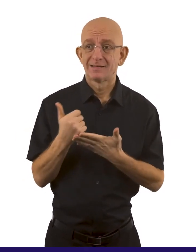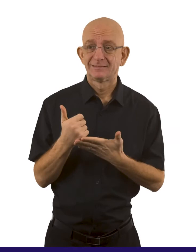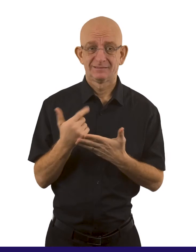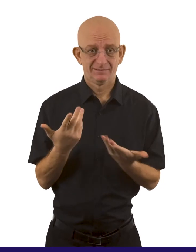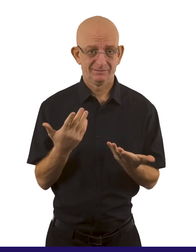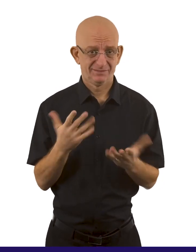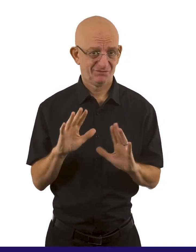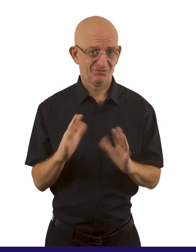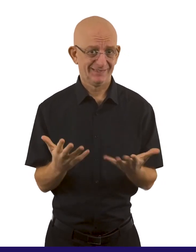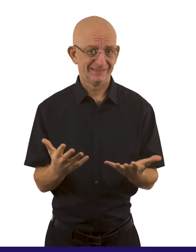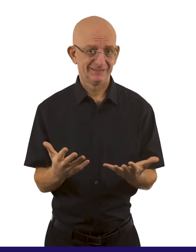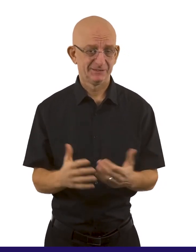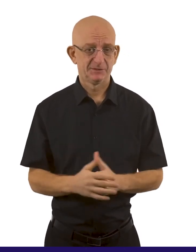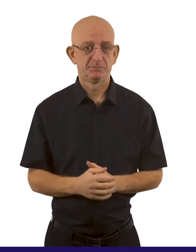Lack of available assistance.